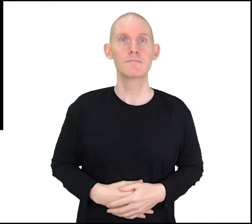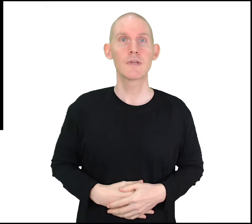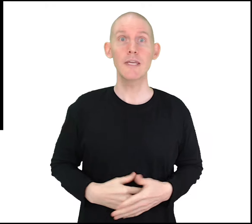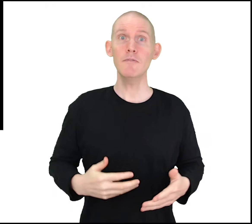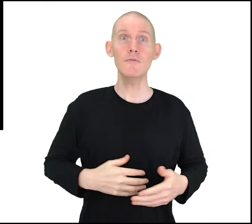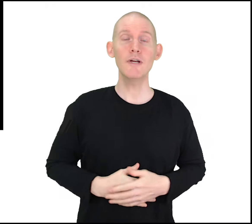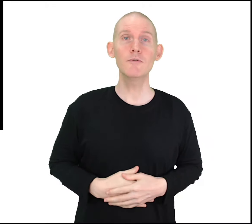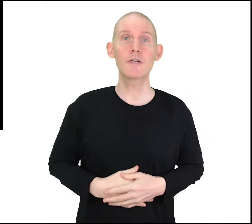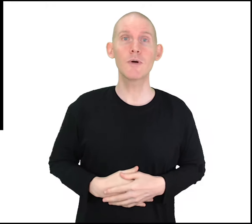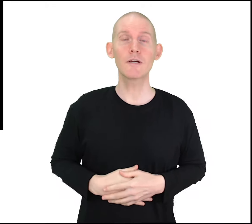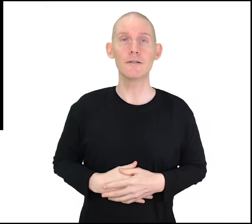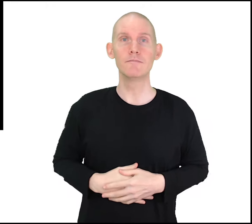Even if I do it quicker.